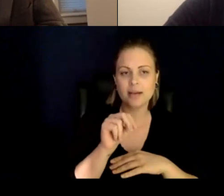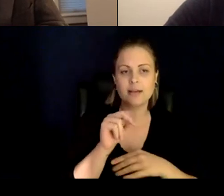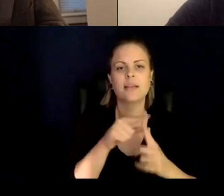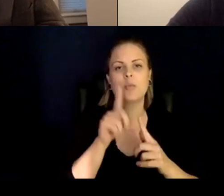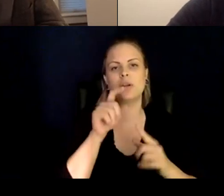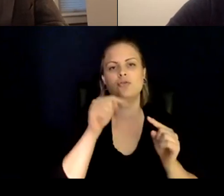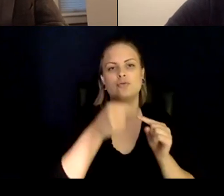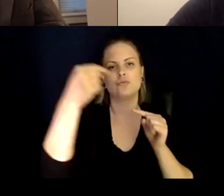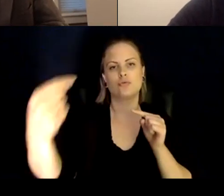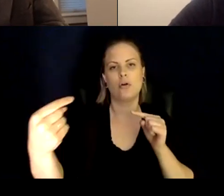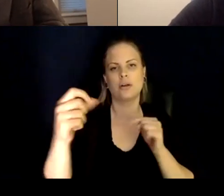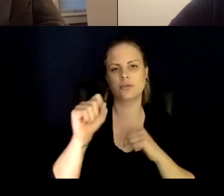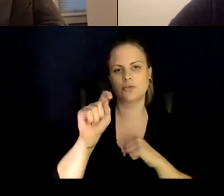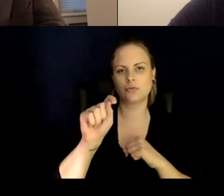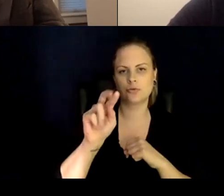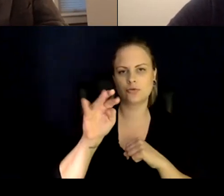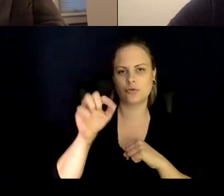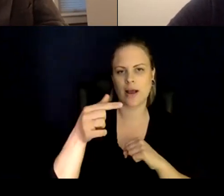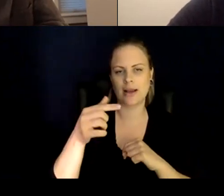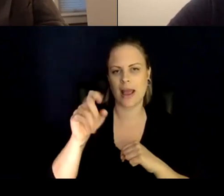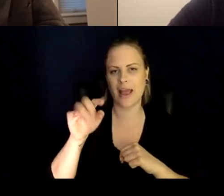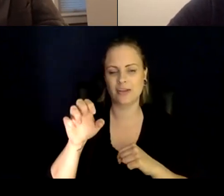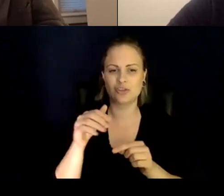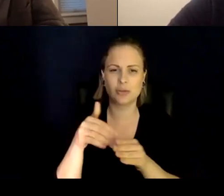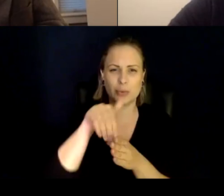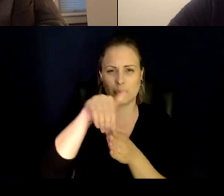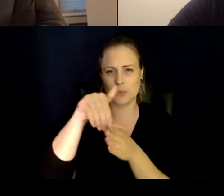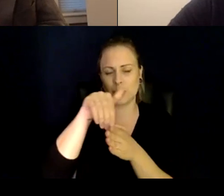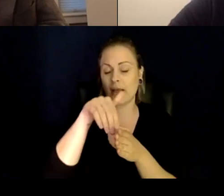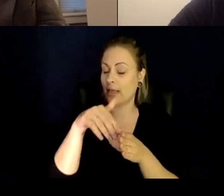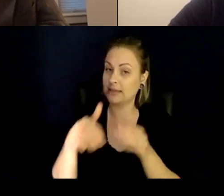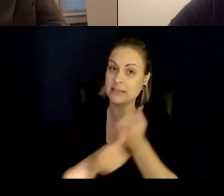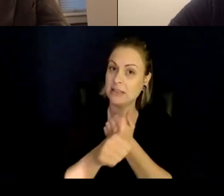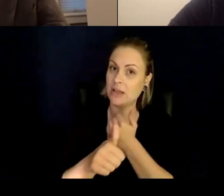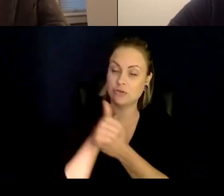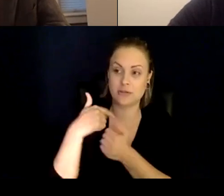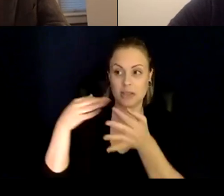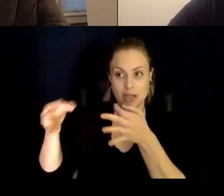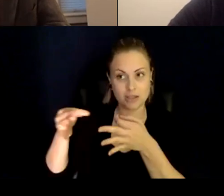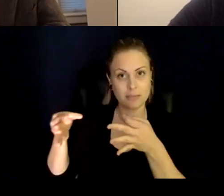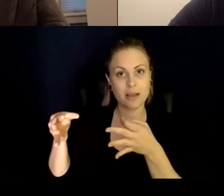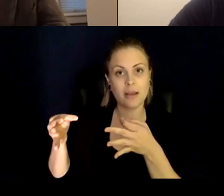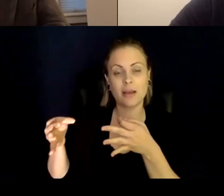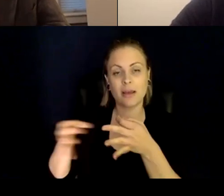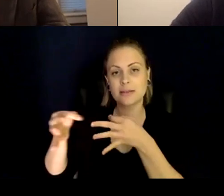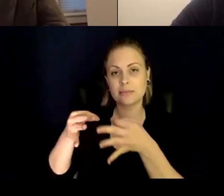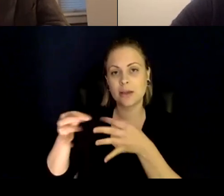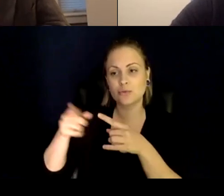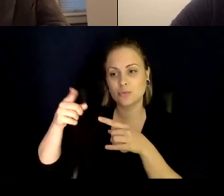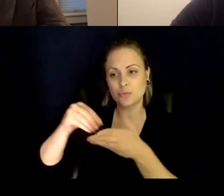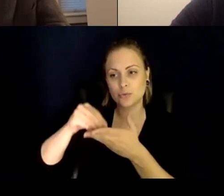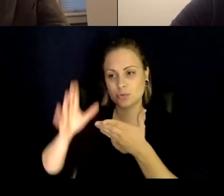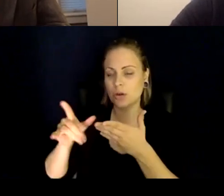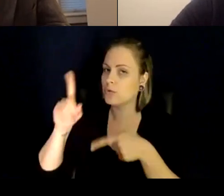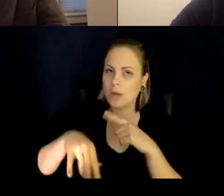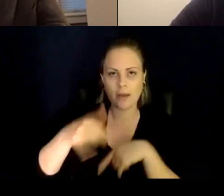cross Striding Edge, which is dangerous. And I explained to the students that you can't fool